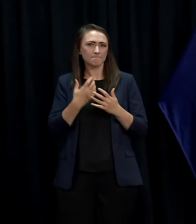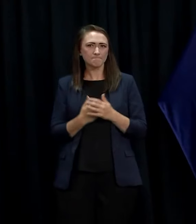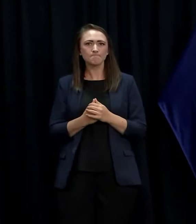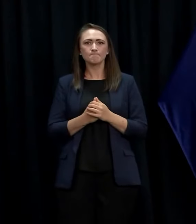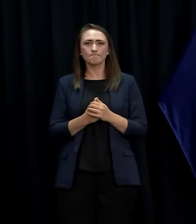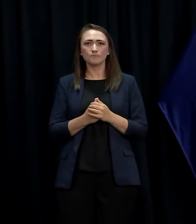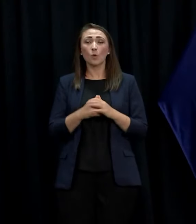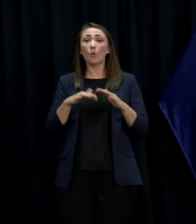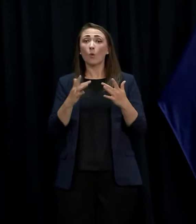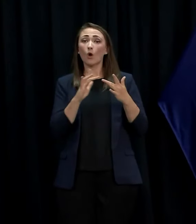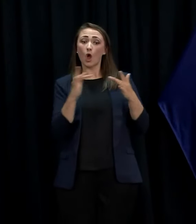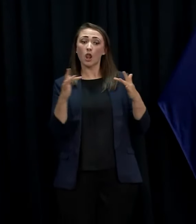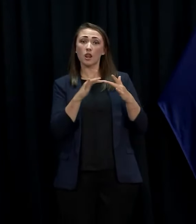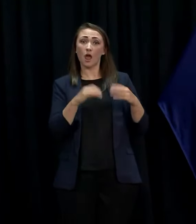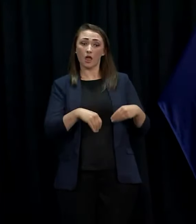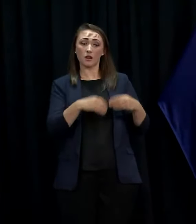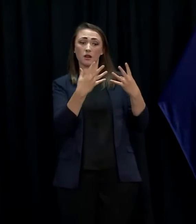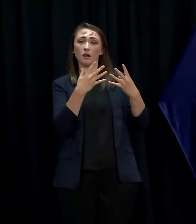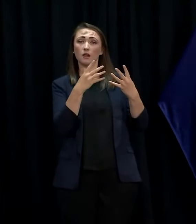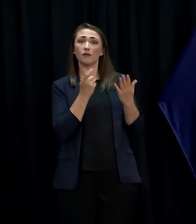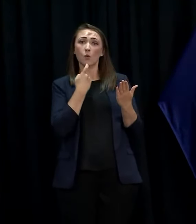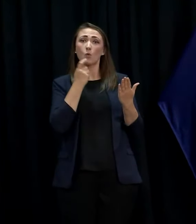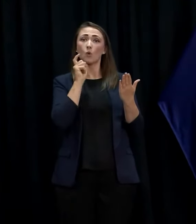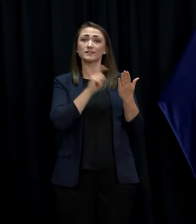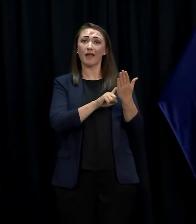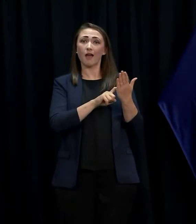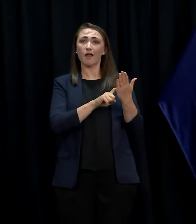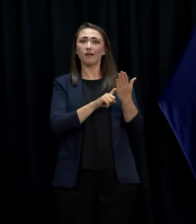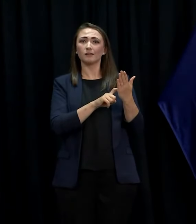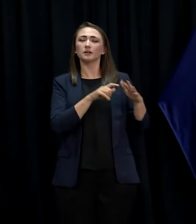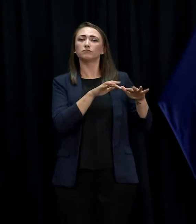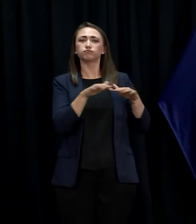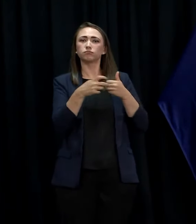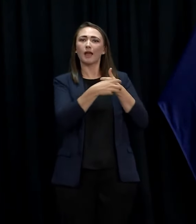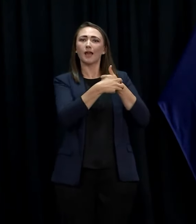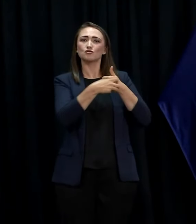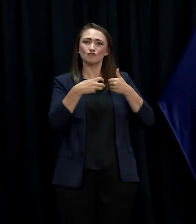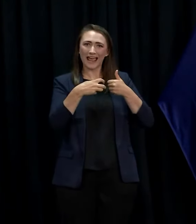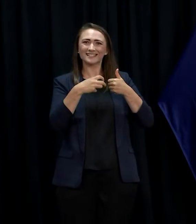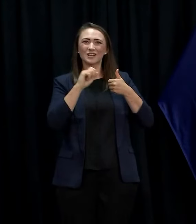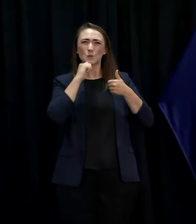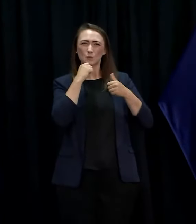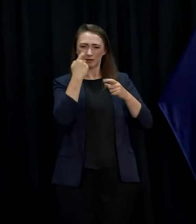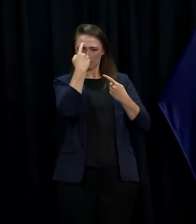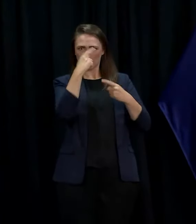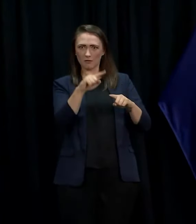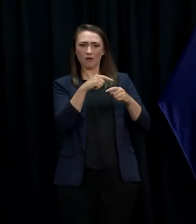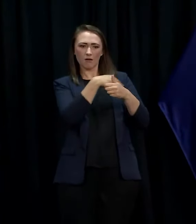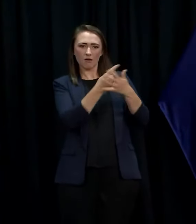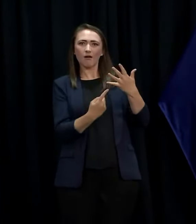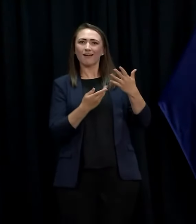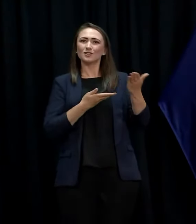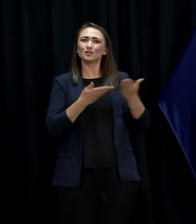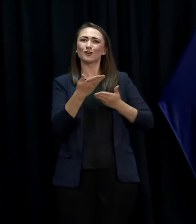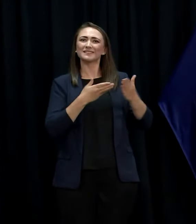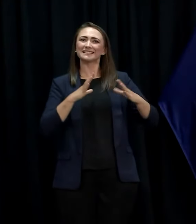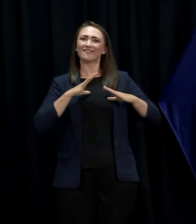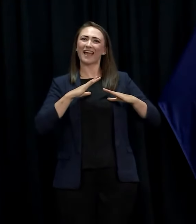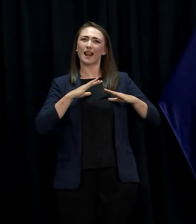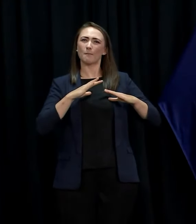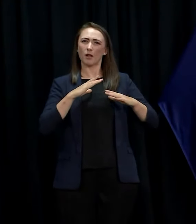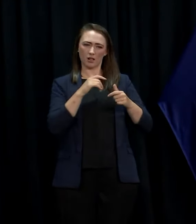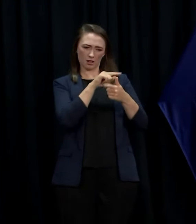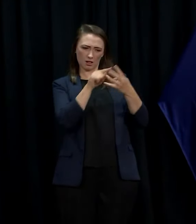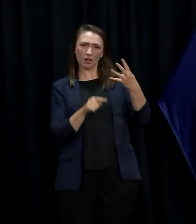when the online order for RATs is placed, the system will let you know what services are nearby, and you can also then contact the